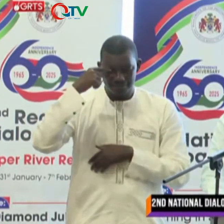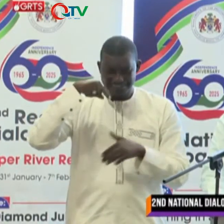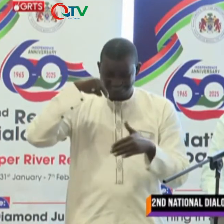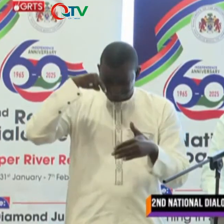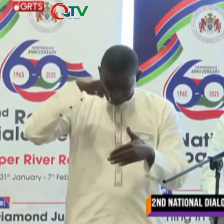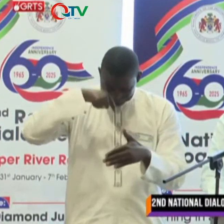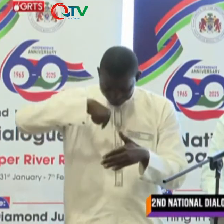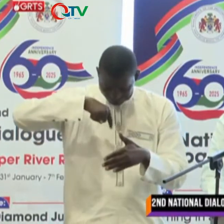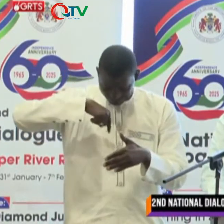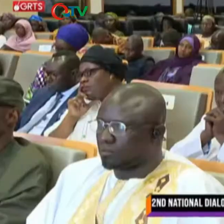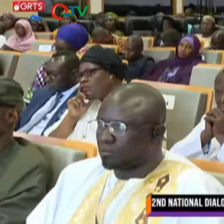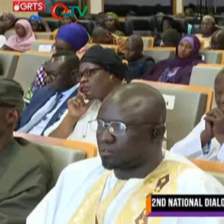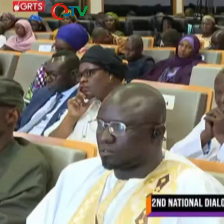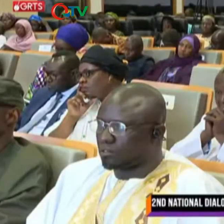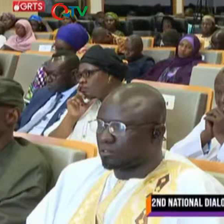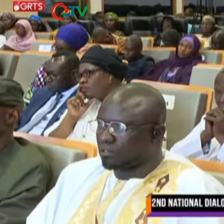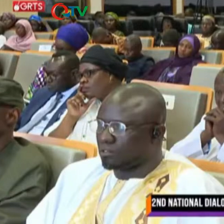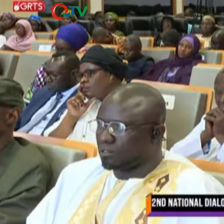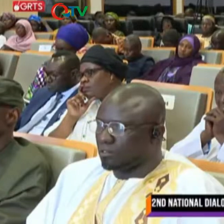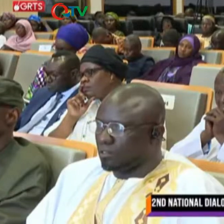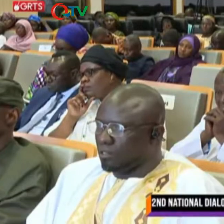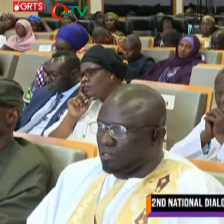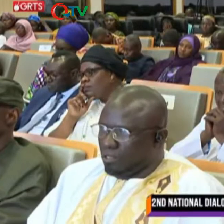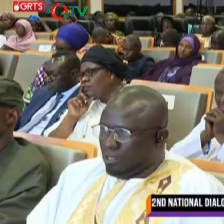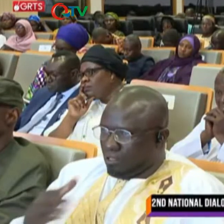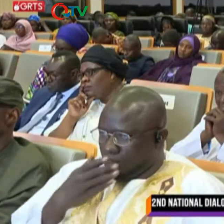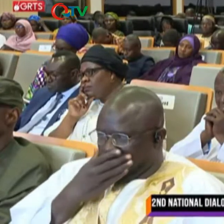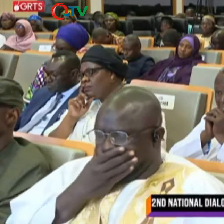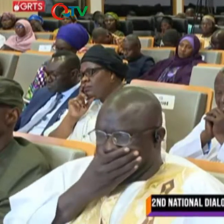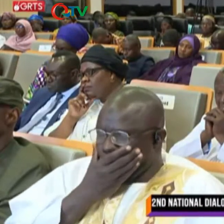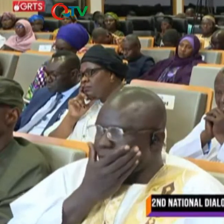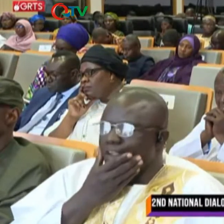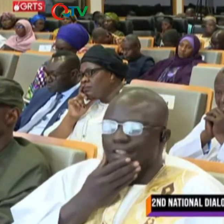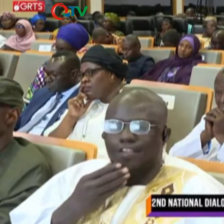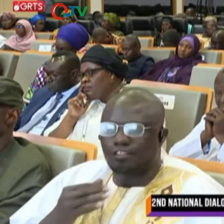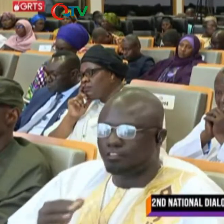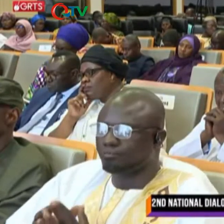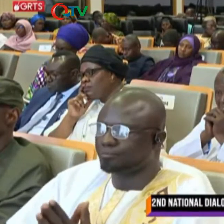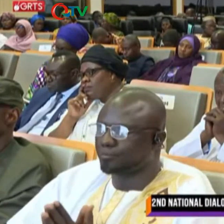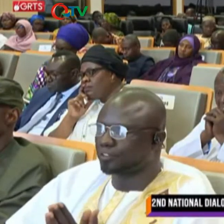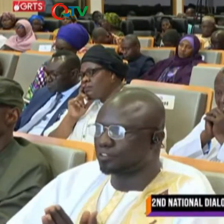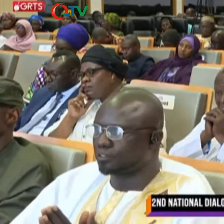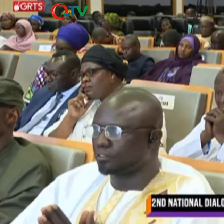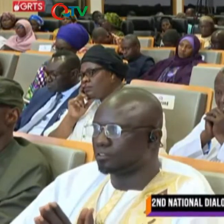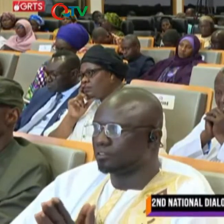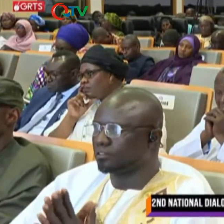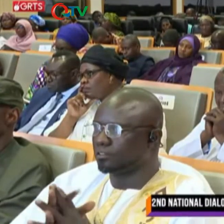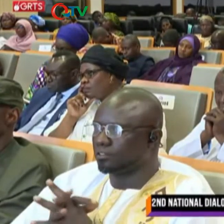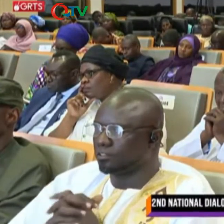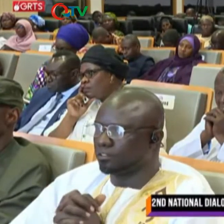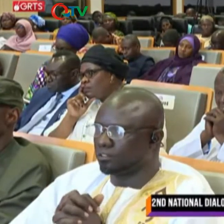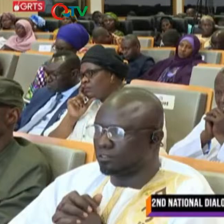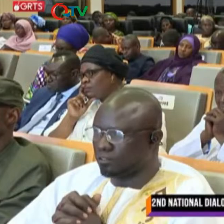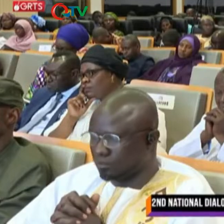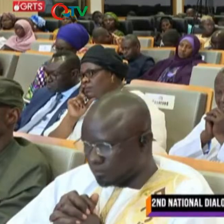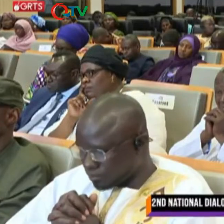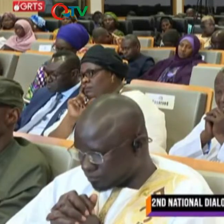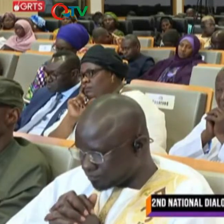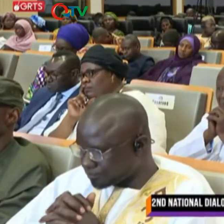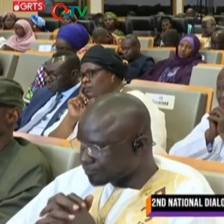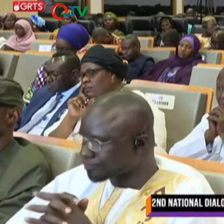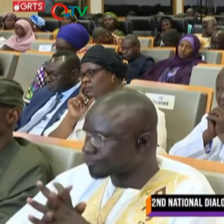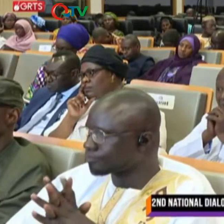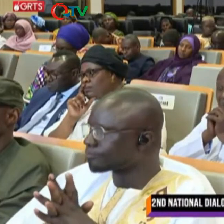and creatively, to act boldly and decisively when need be, and maintain a high degree